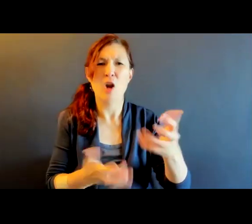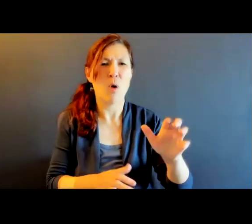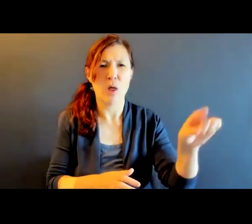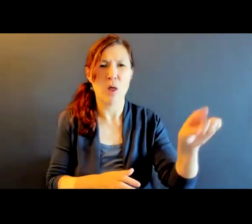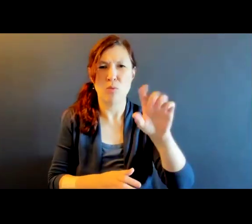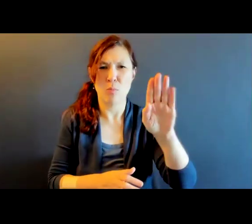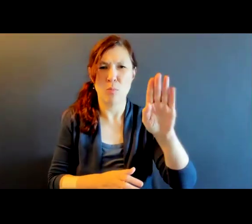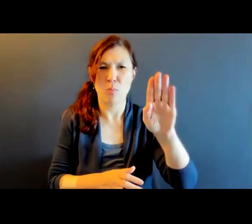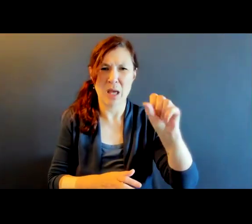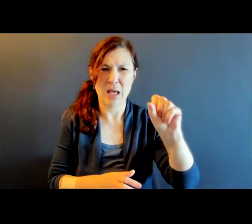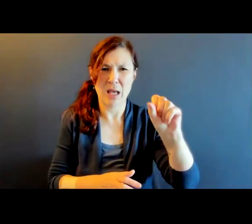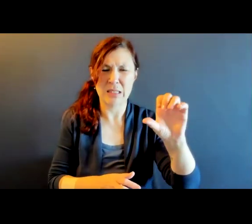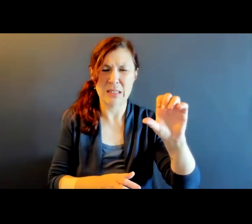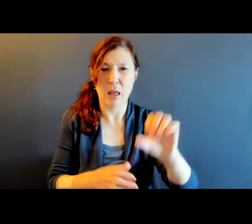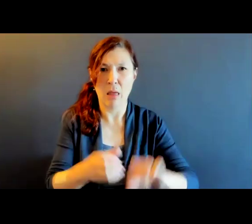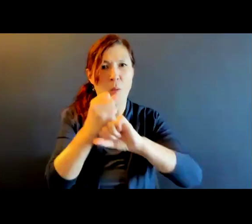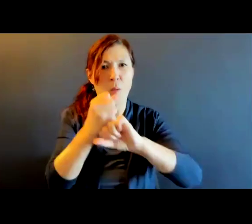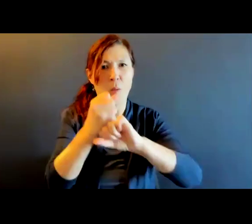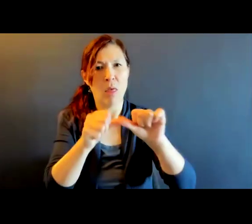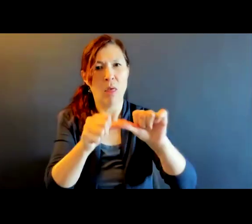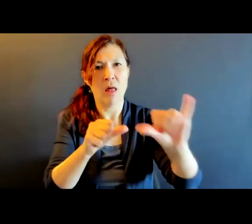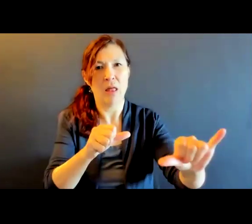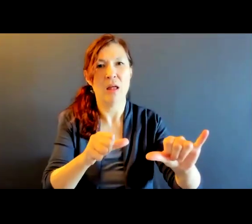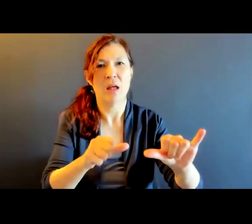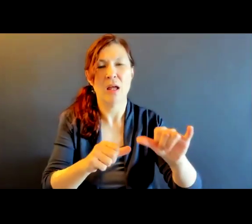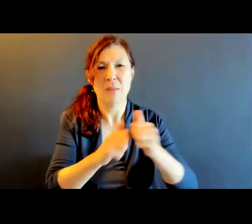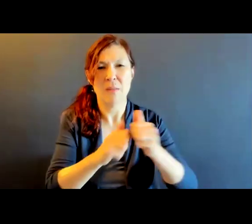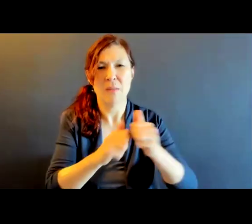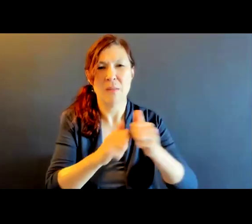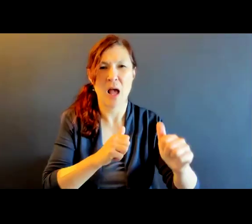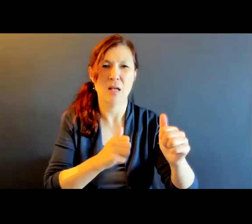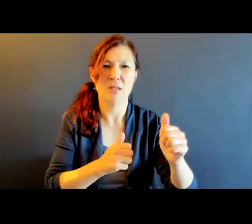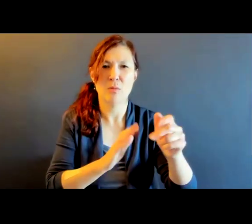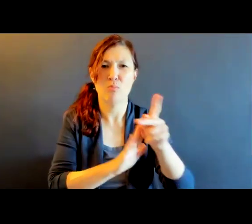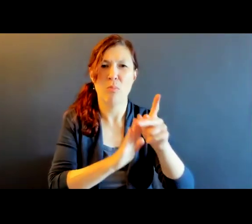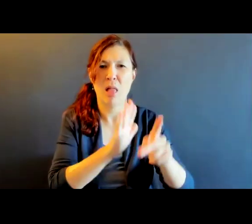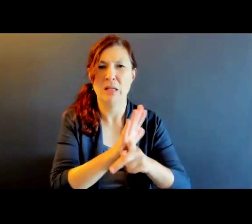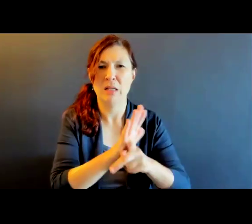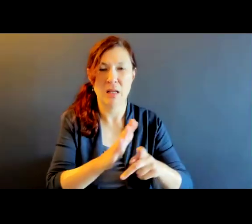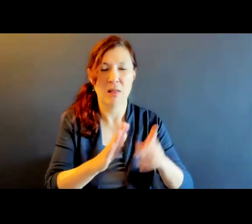belief by adopting a proposal that moves this city backwards. Thank you very much.